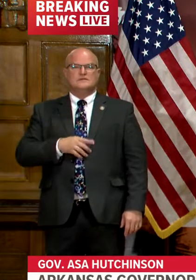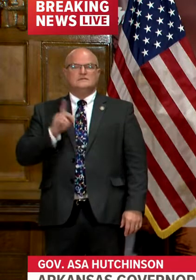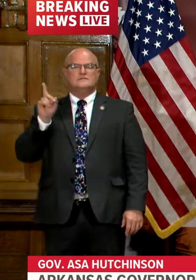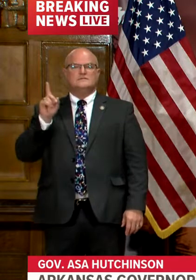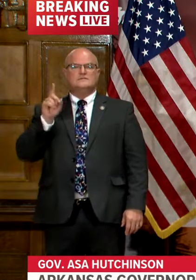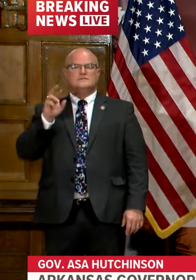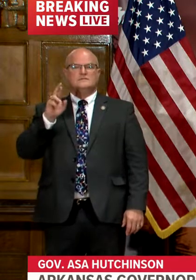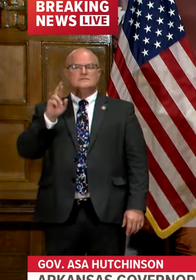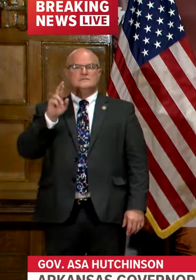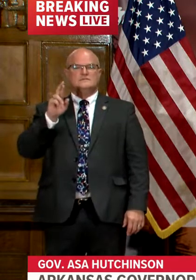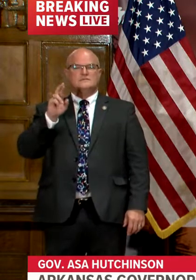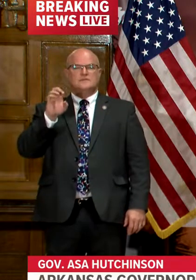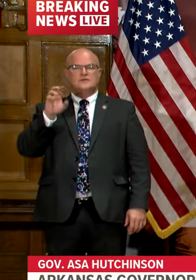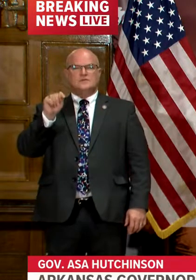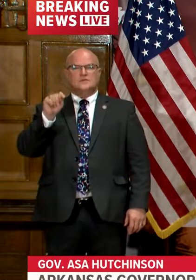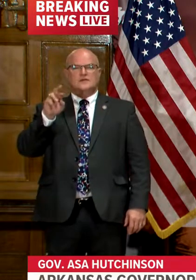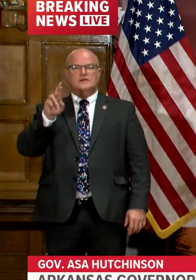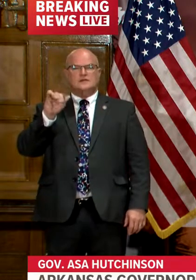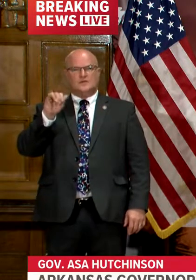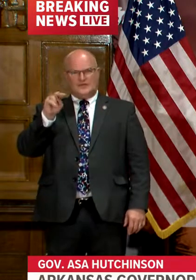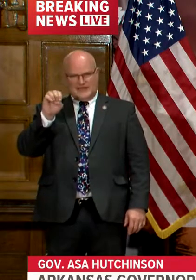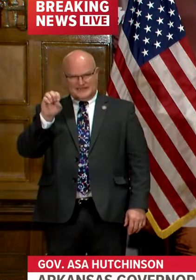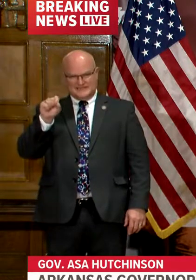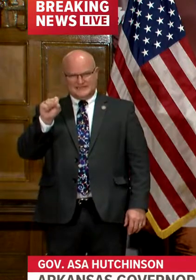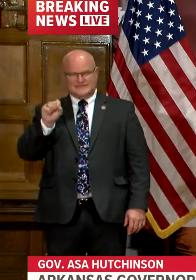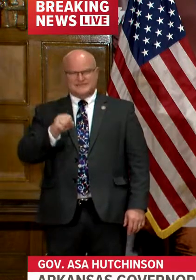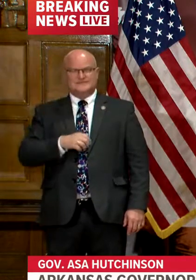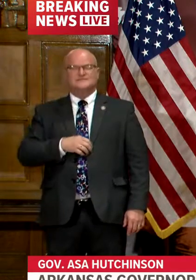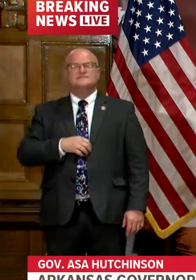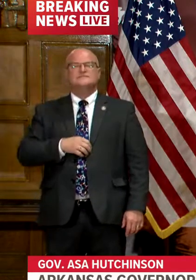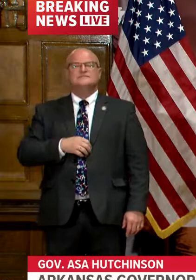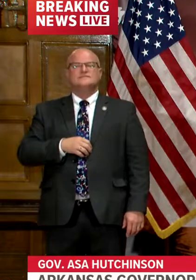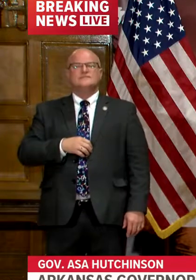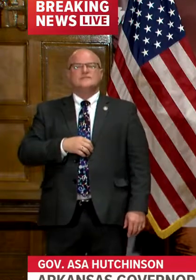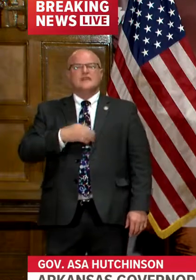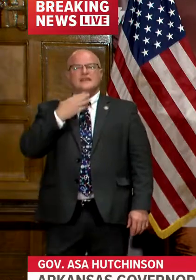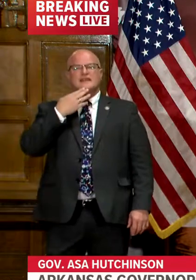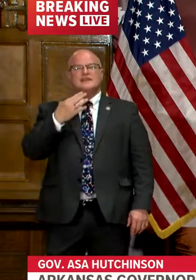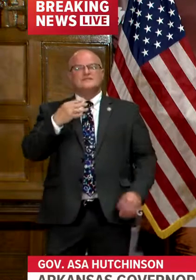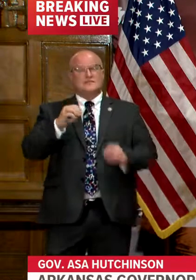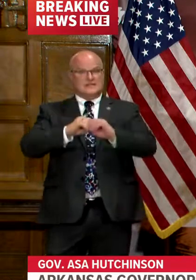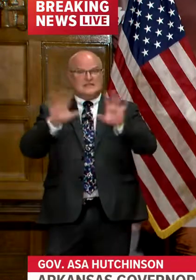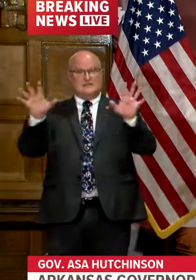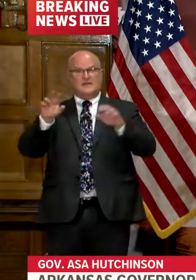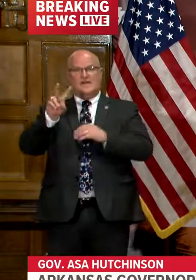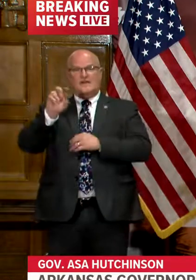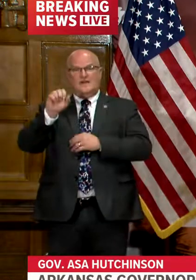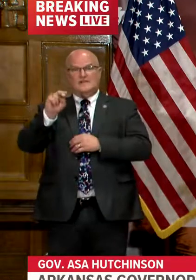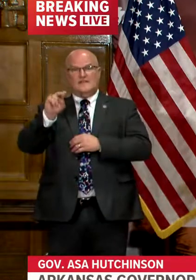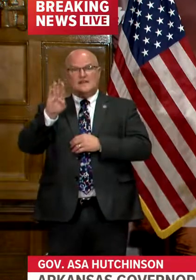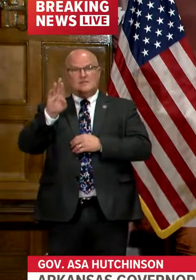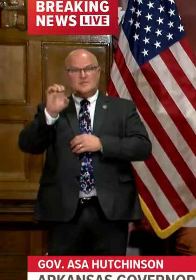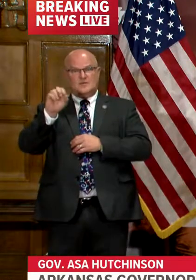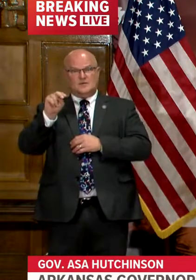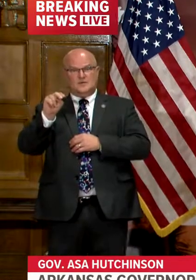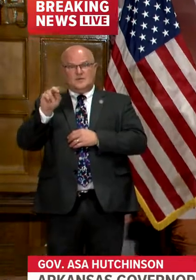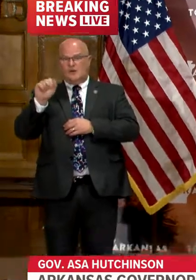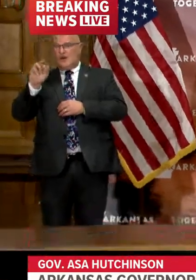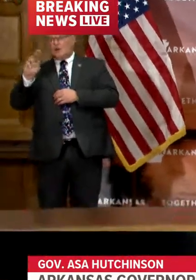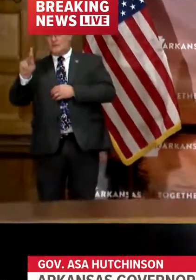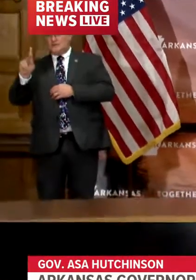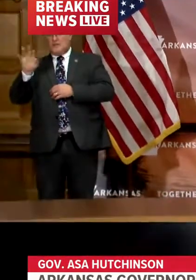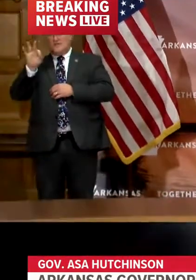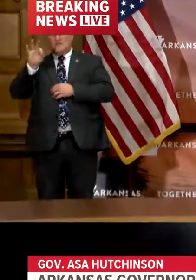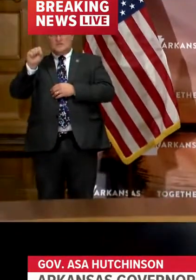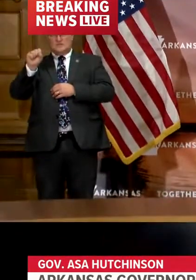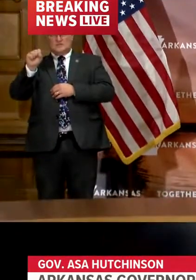it's Brett Rings. Can you hear me, sir? I can't. Yes. Yes, thank you. To clarify, Van Buren, that is Van Buren, Arkansas, the Fort